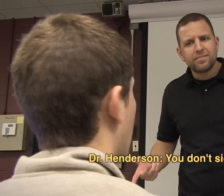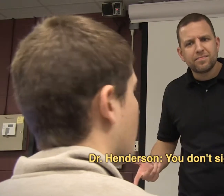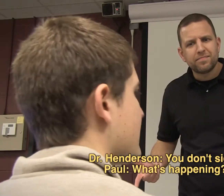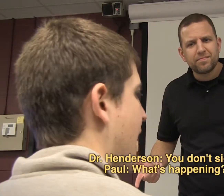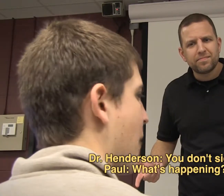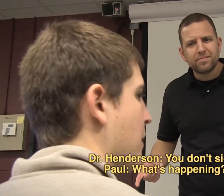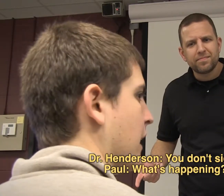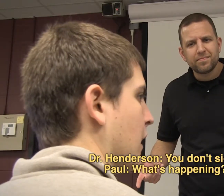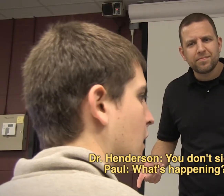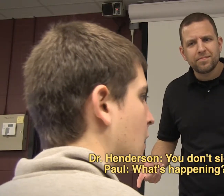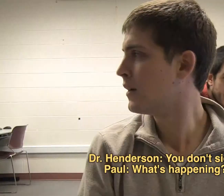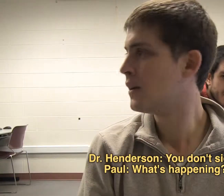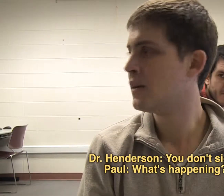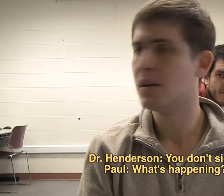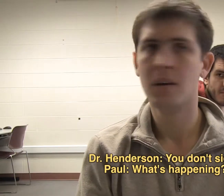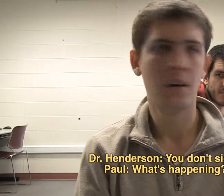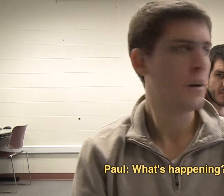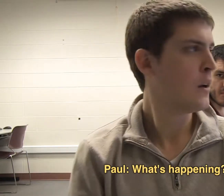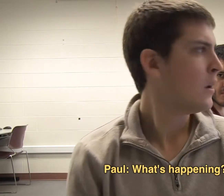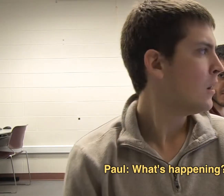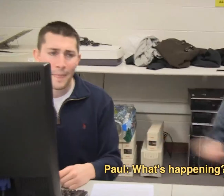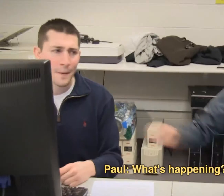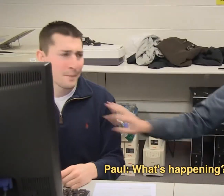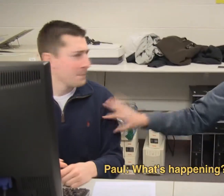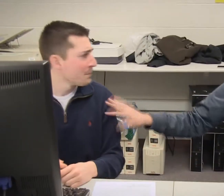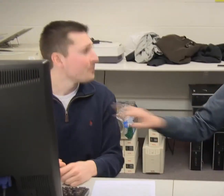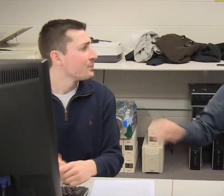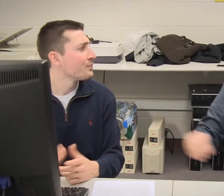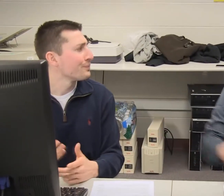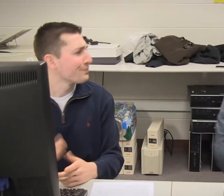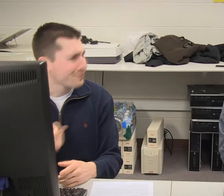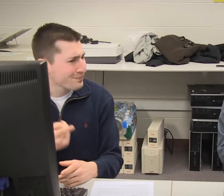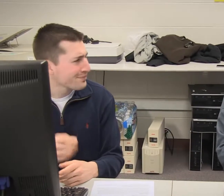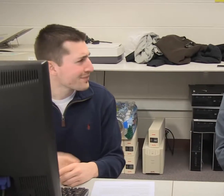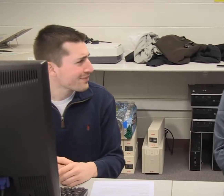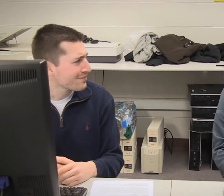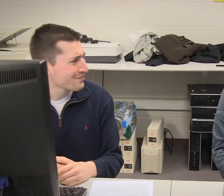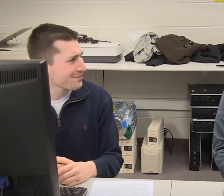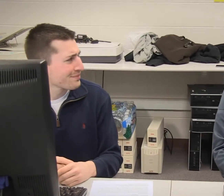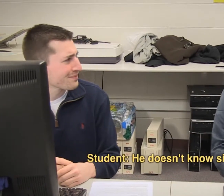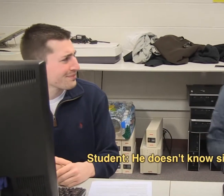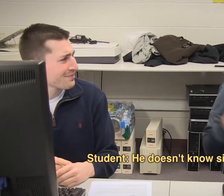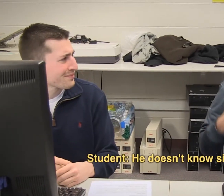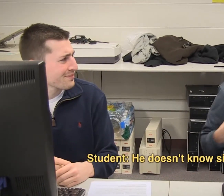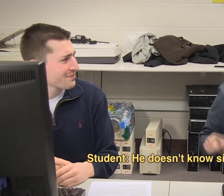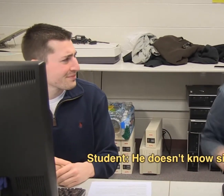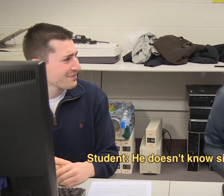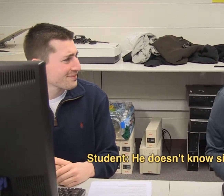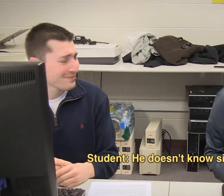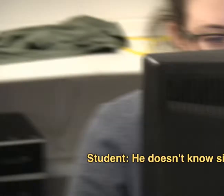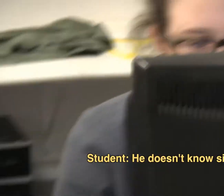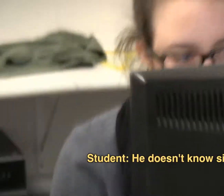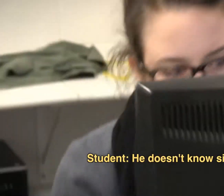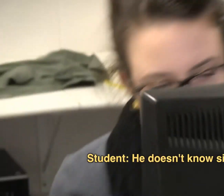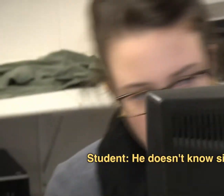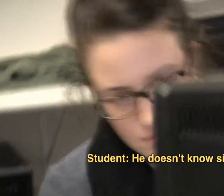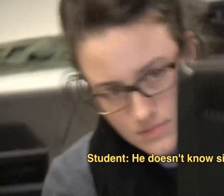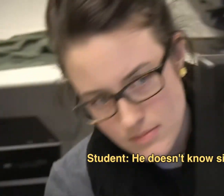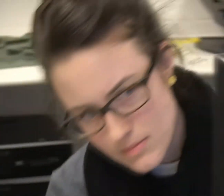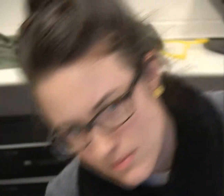What's happening? As we look around the room, we see students signing back and forth to each other, some with looks of confusion on